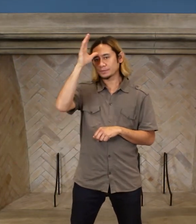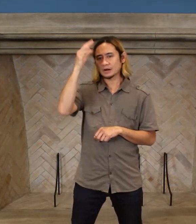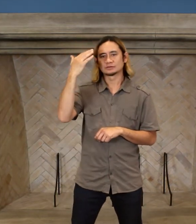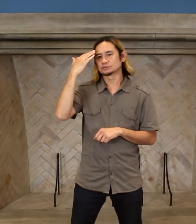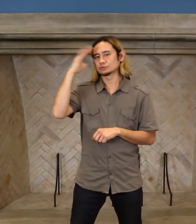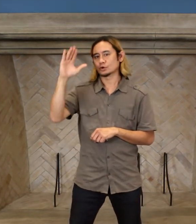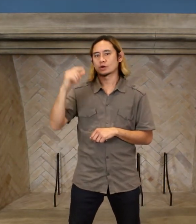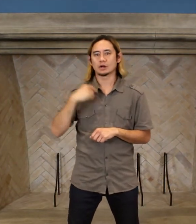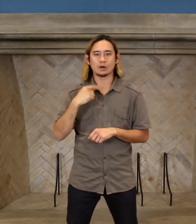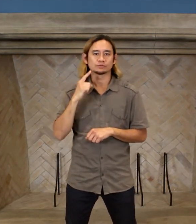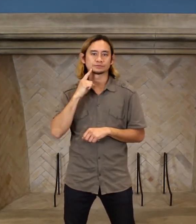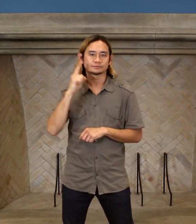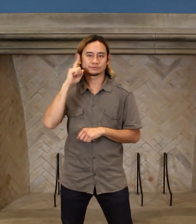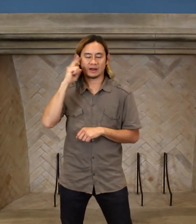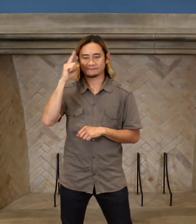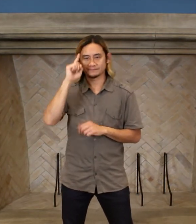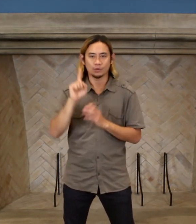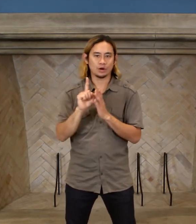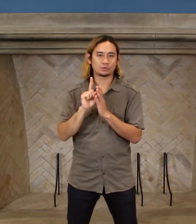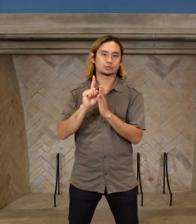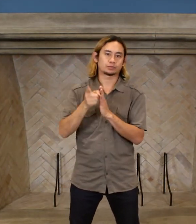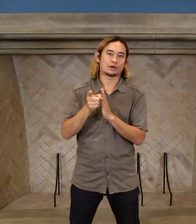My parents didn't know I was deaf for a while.